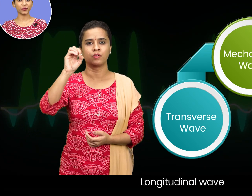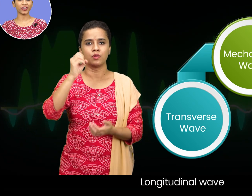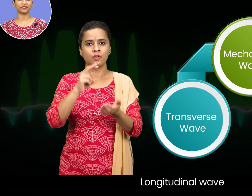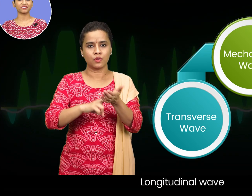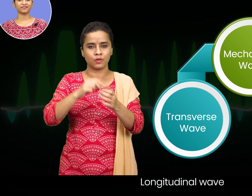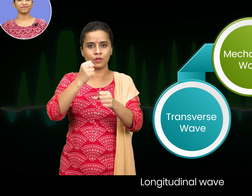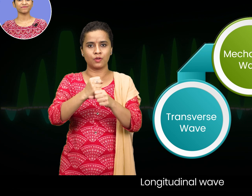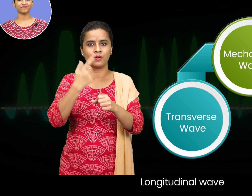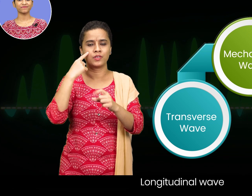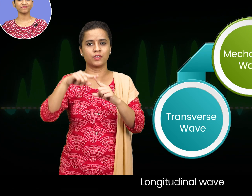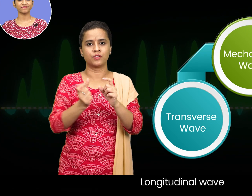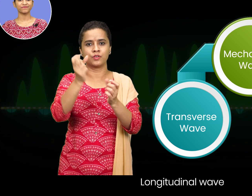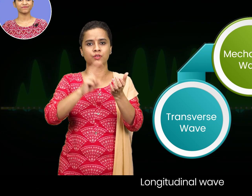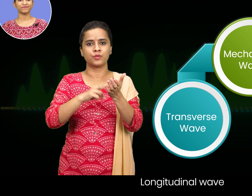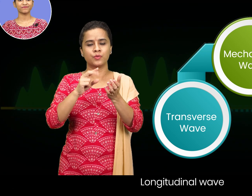longitudinal wave.